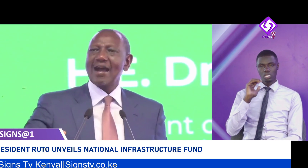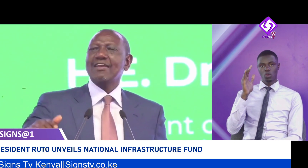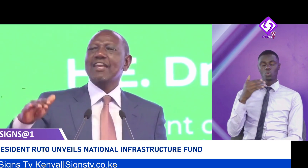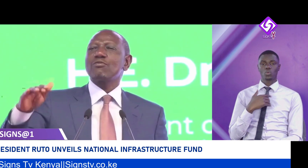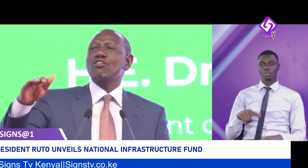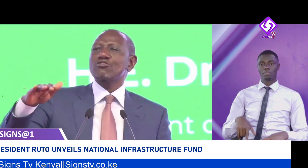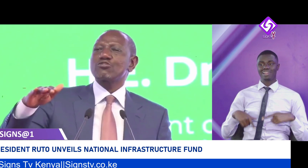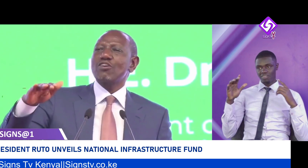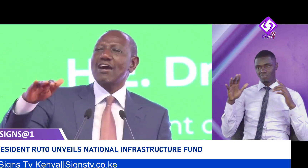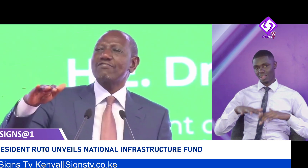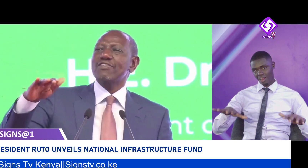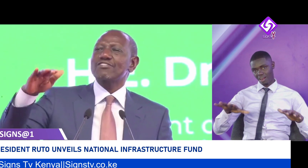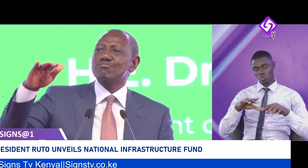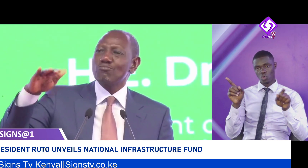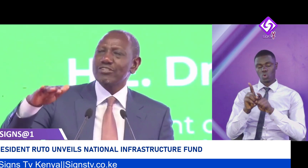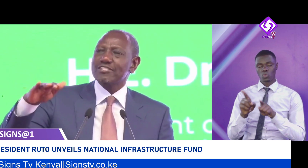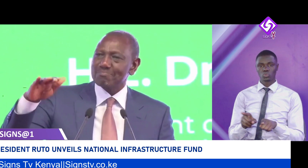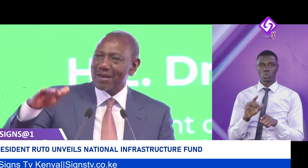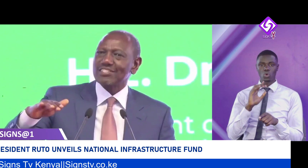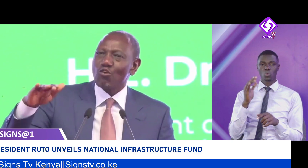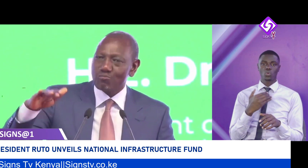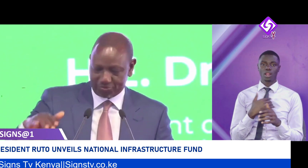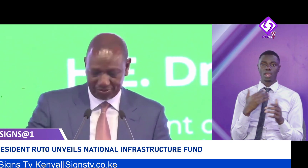and they will also have smart homes